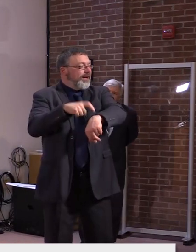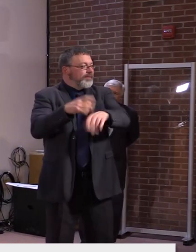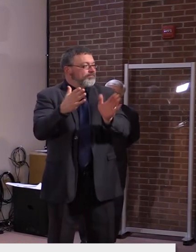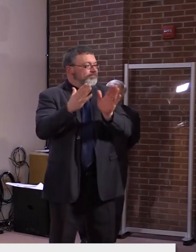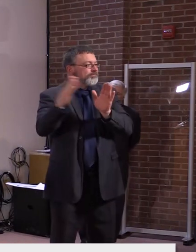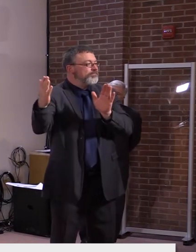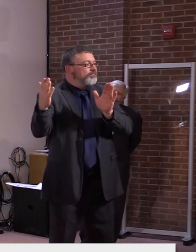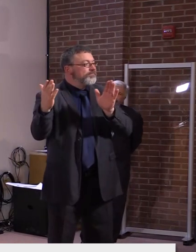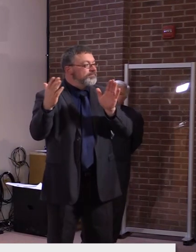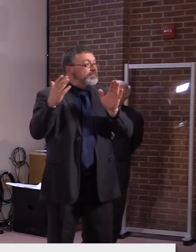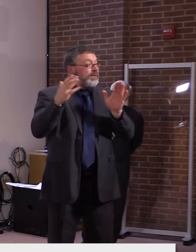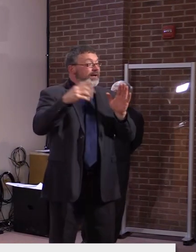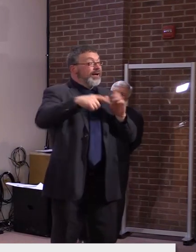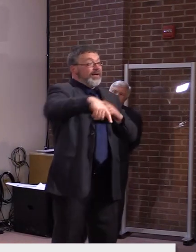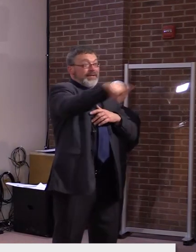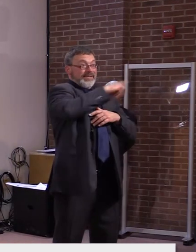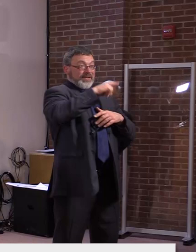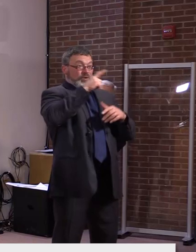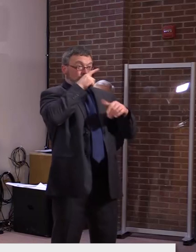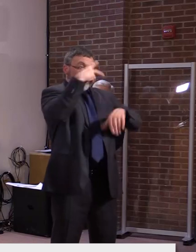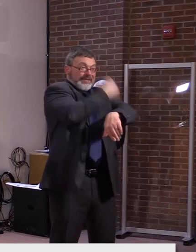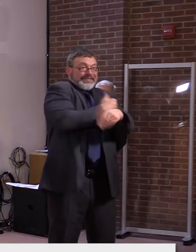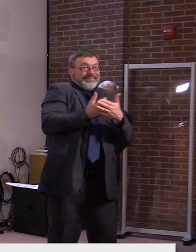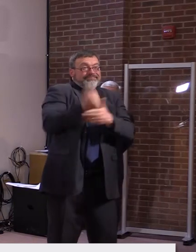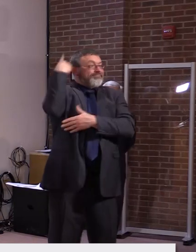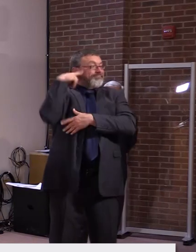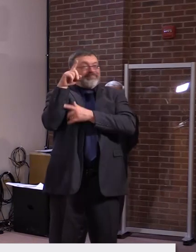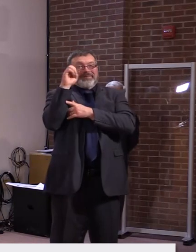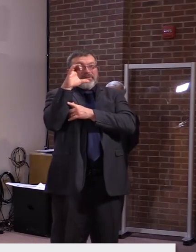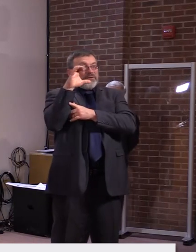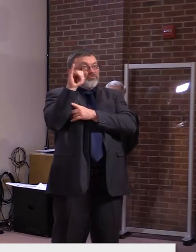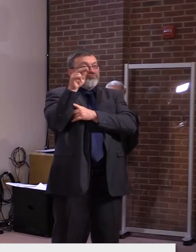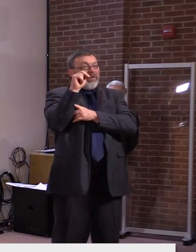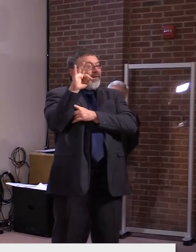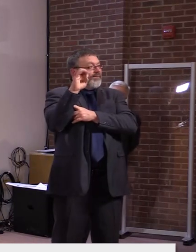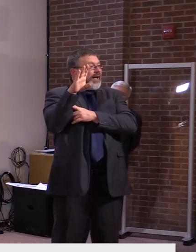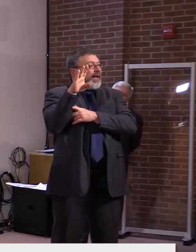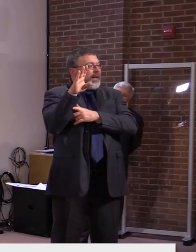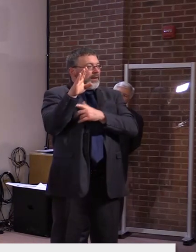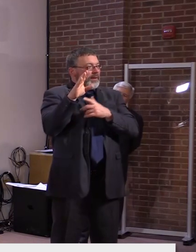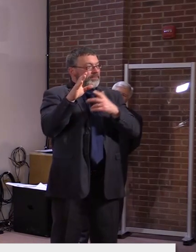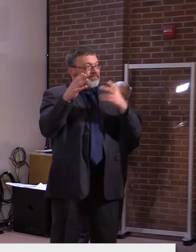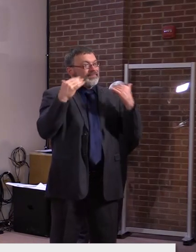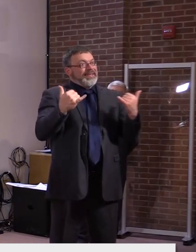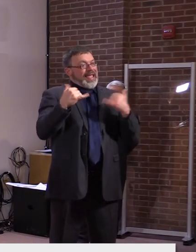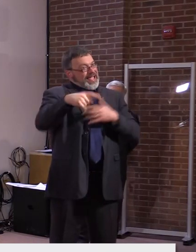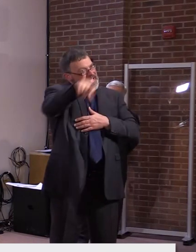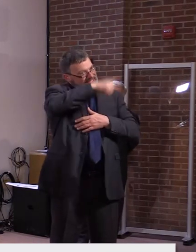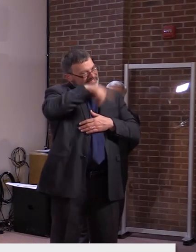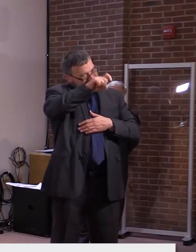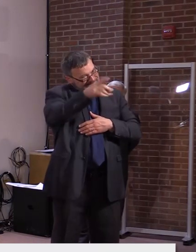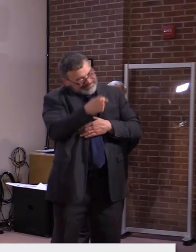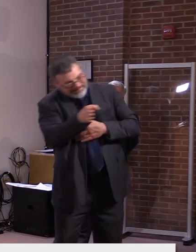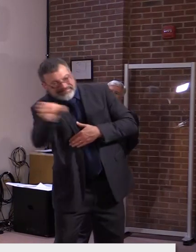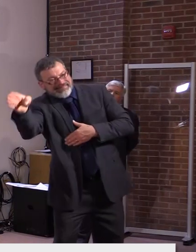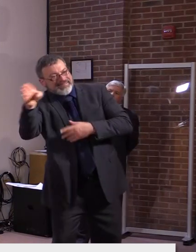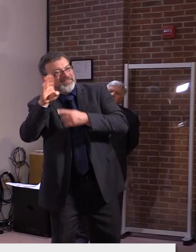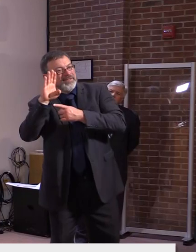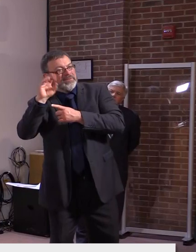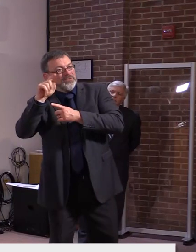vaccine through most of our population. So we're one of the first to see this wane as well, and to